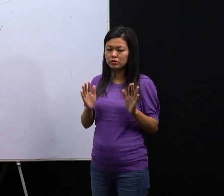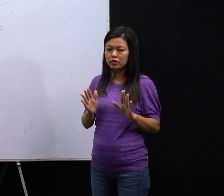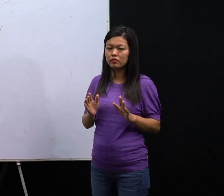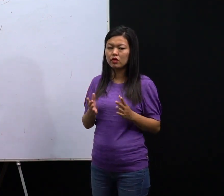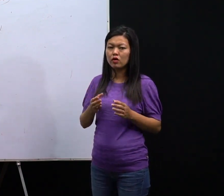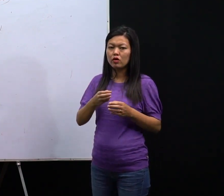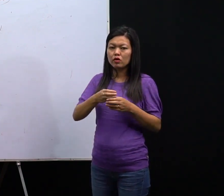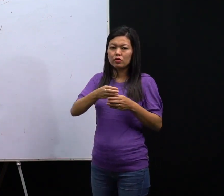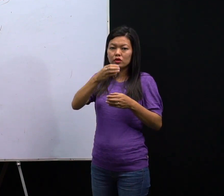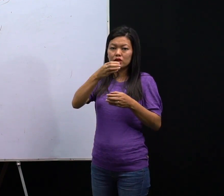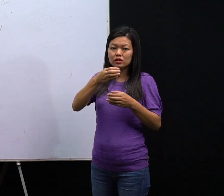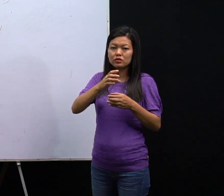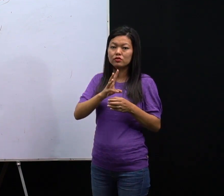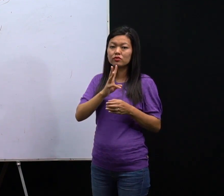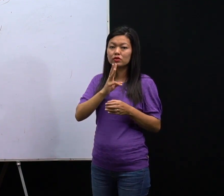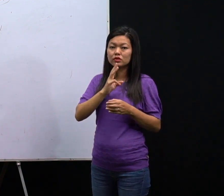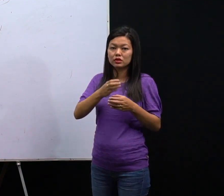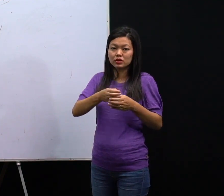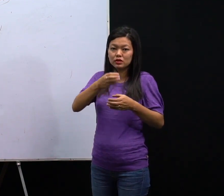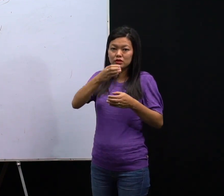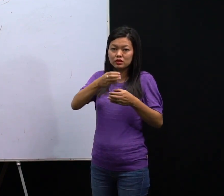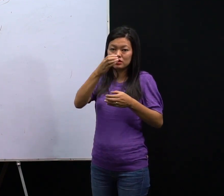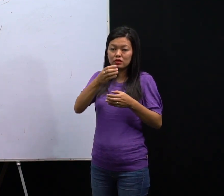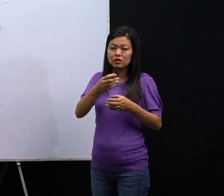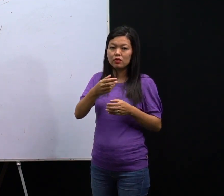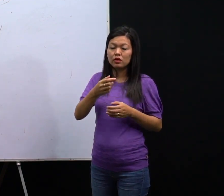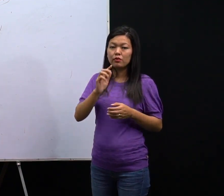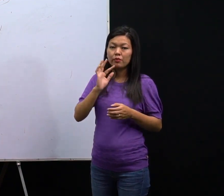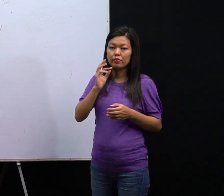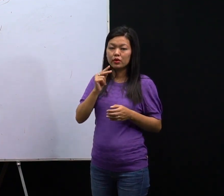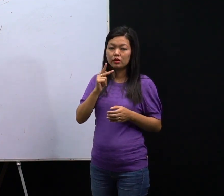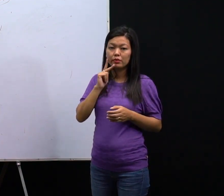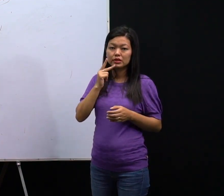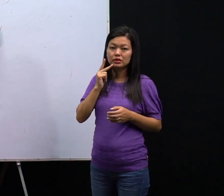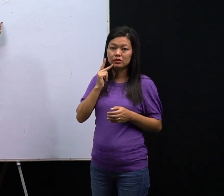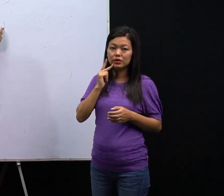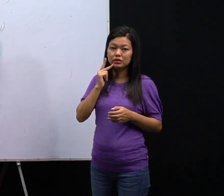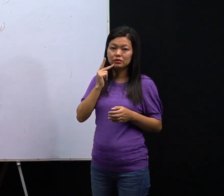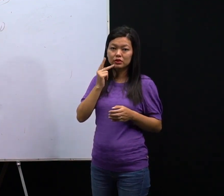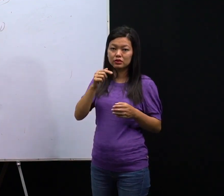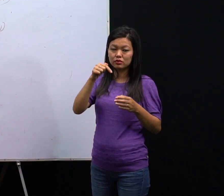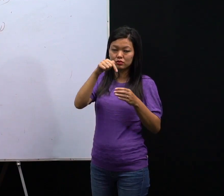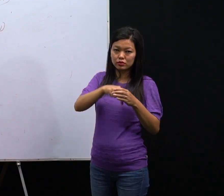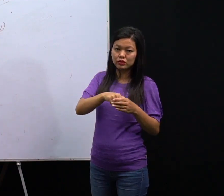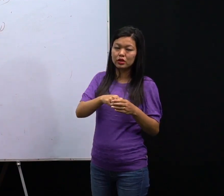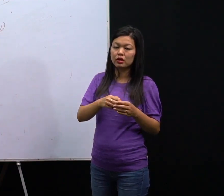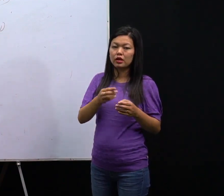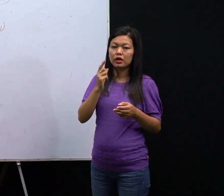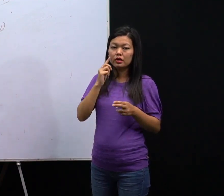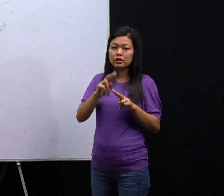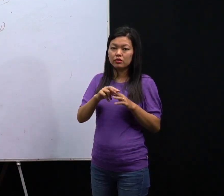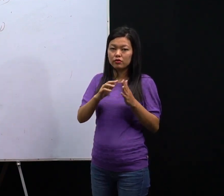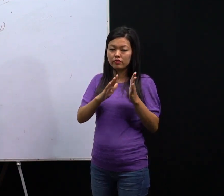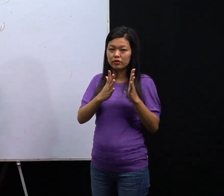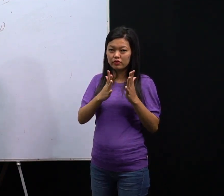a pencil and then you can observe. Okay, you'll see the term this refraction. You'll see this example refraction,